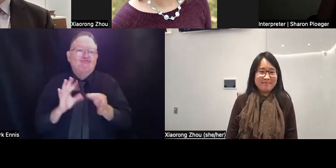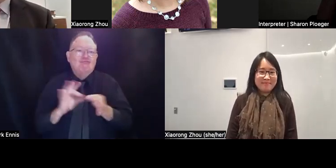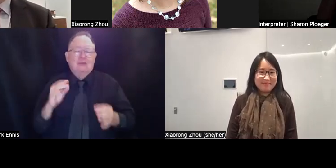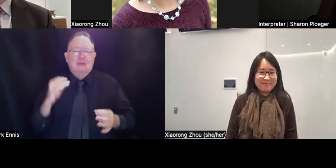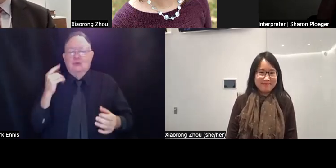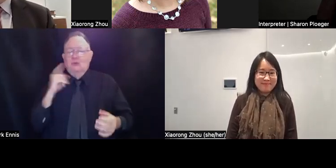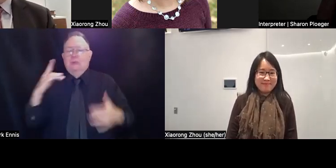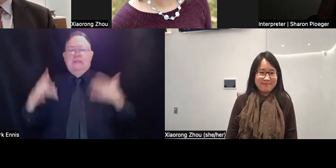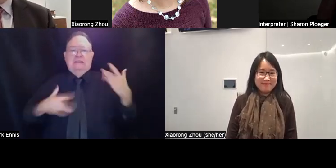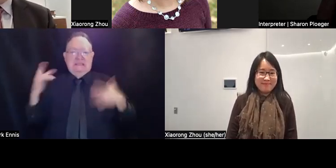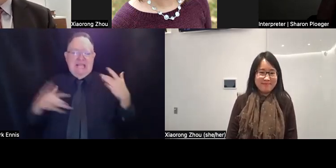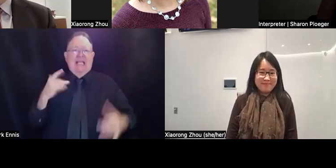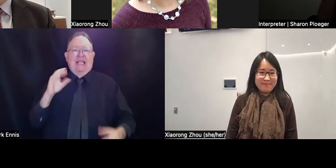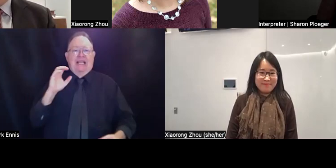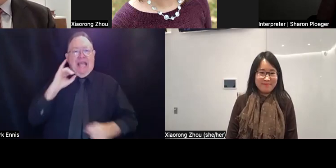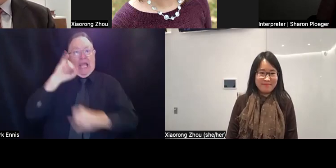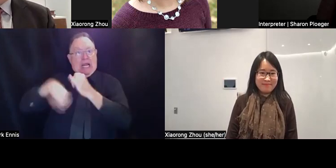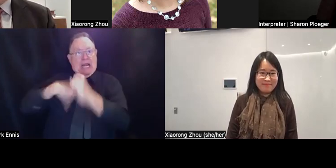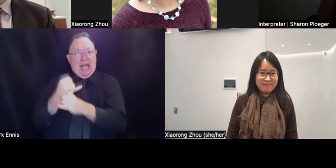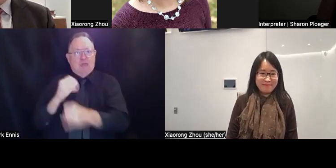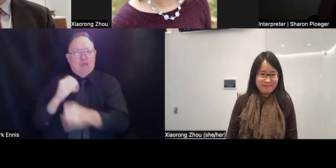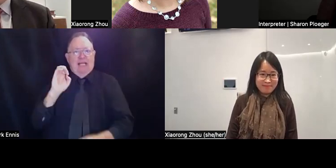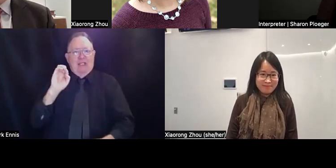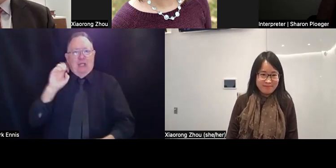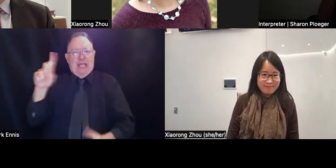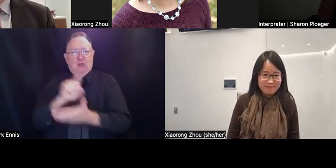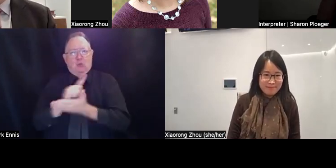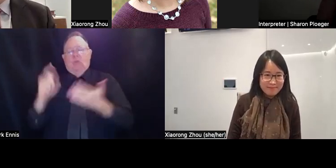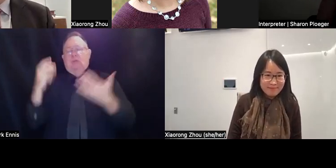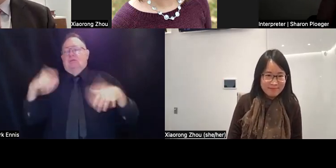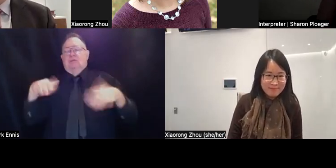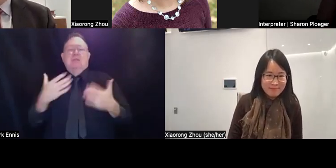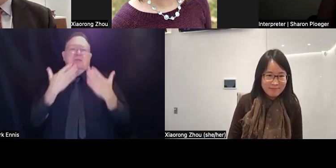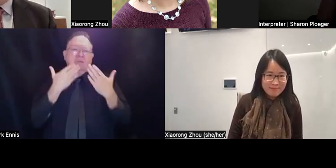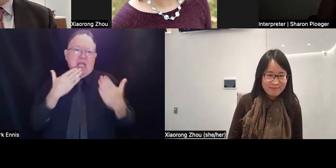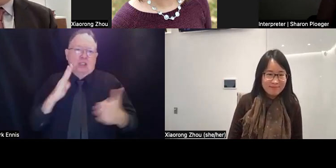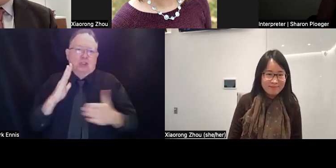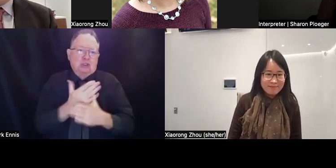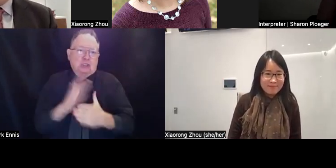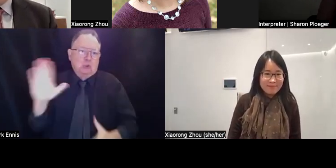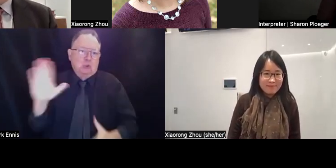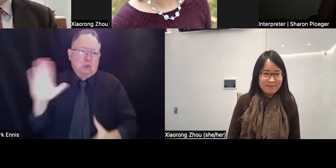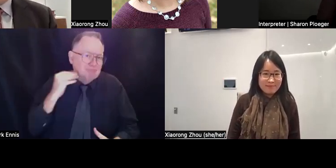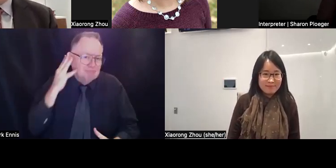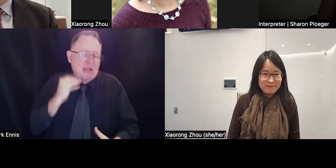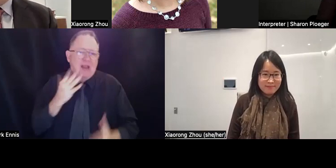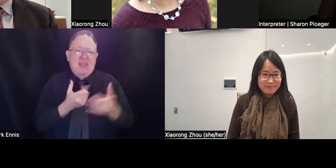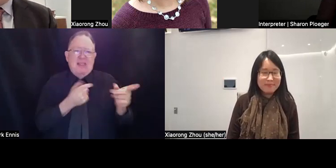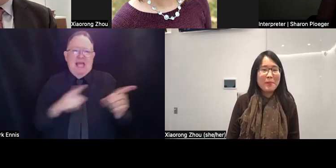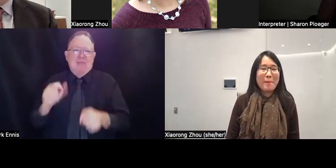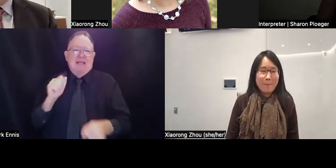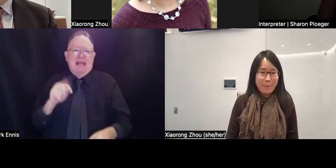exciting International Education Week. Thank you for sharing all of your experiences and things going on at the Center